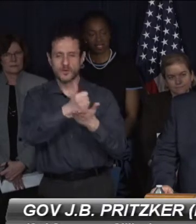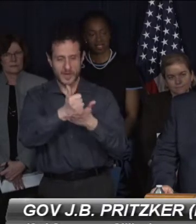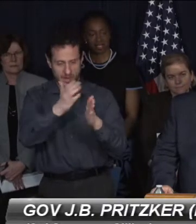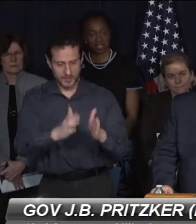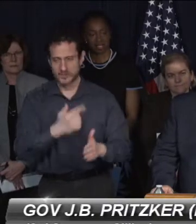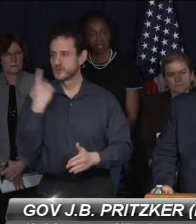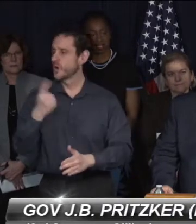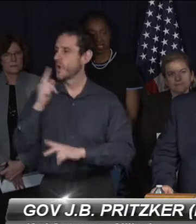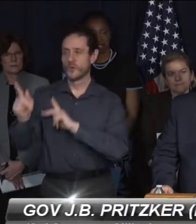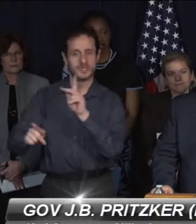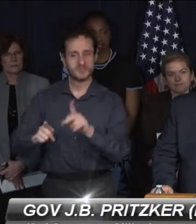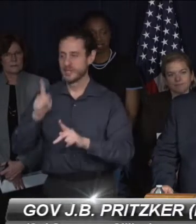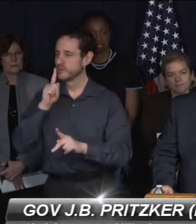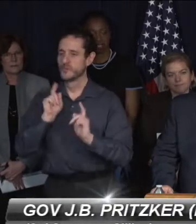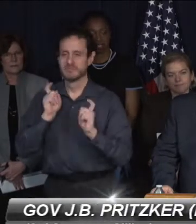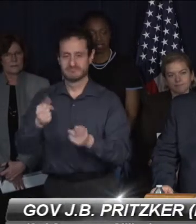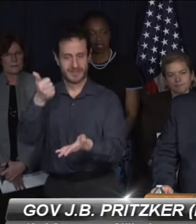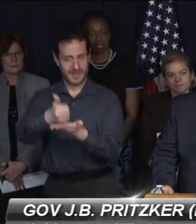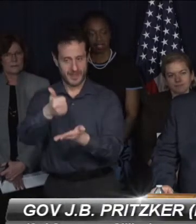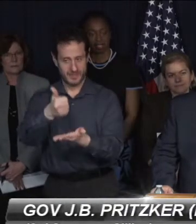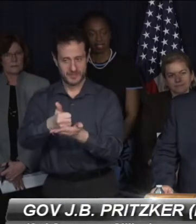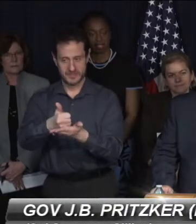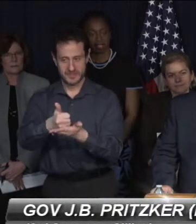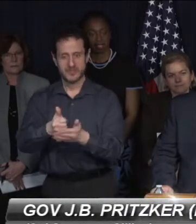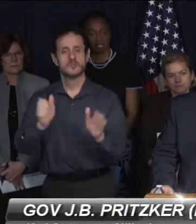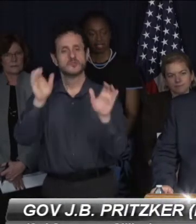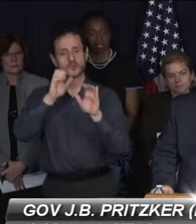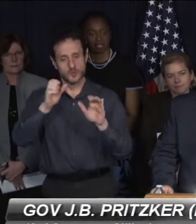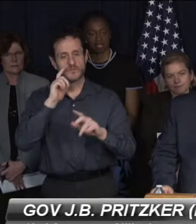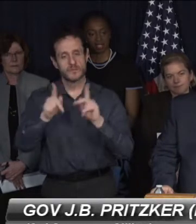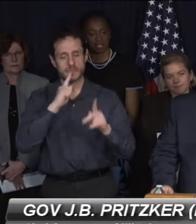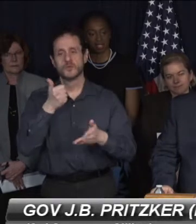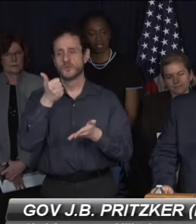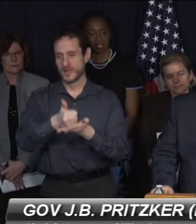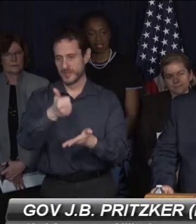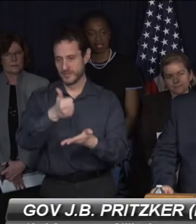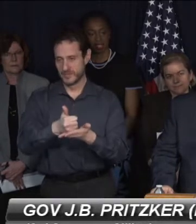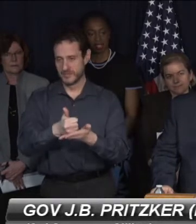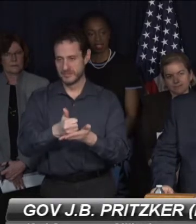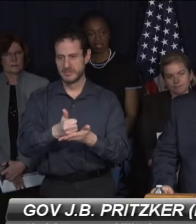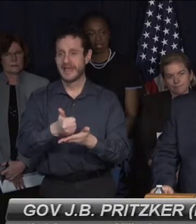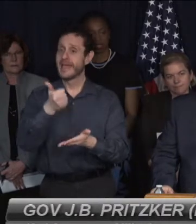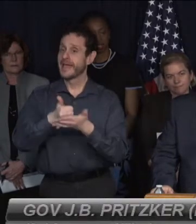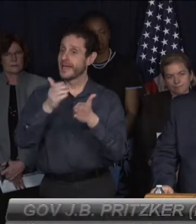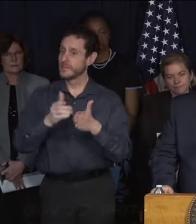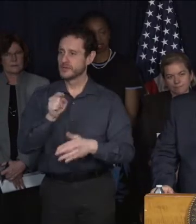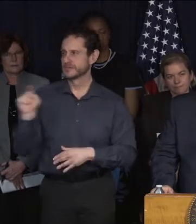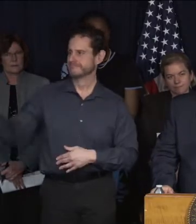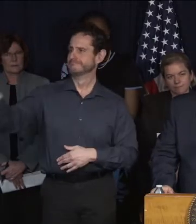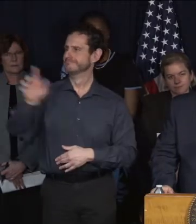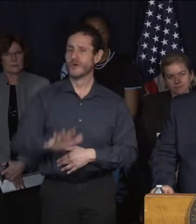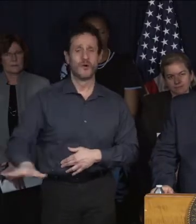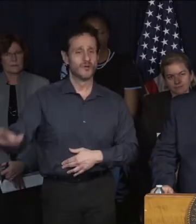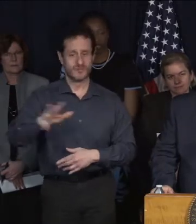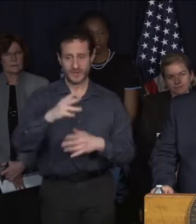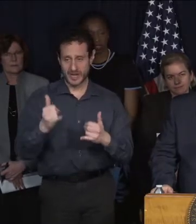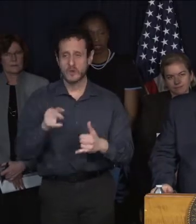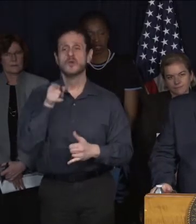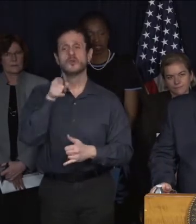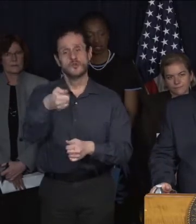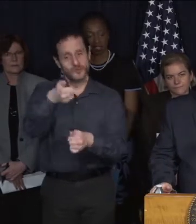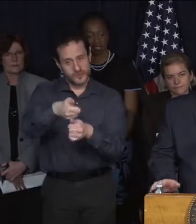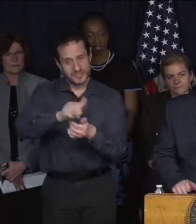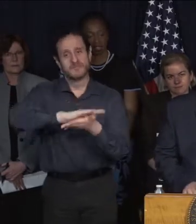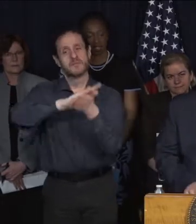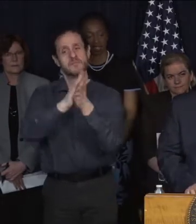always people who are helping. So look for the helpers. They are everywhere right now. And be a helper. We